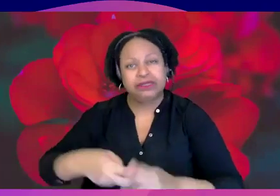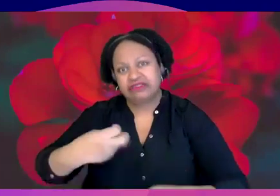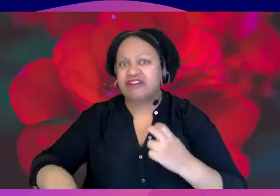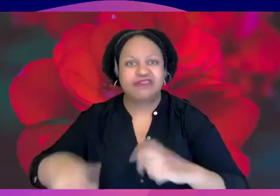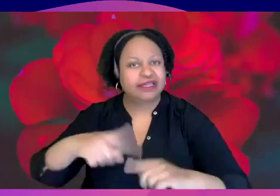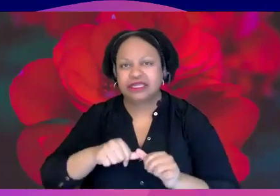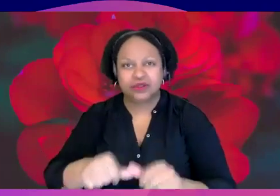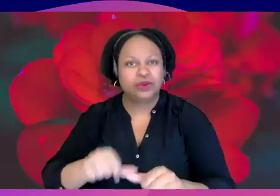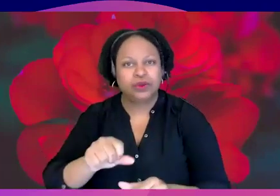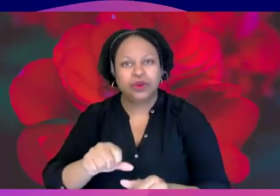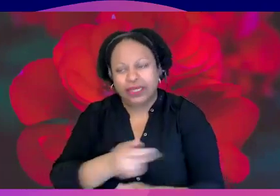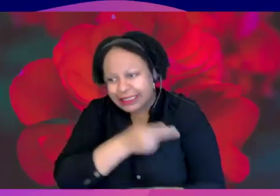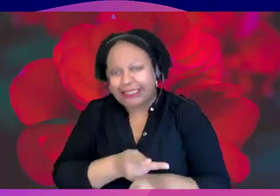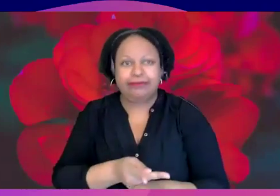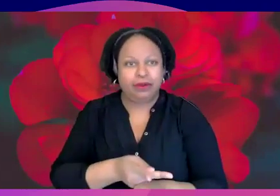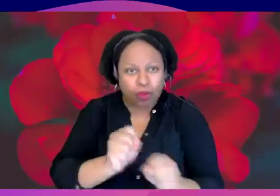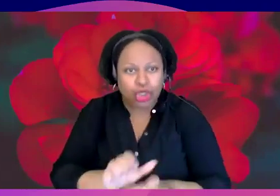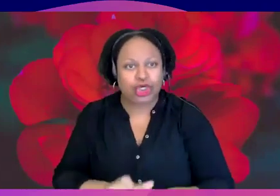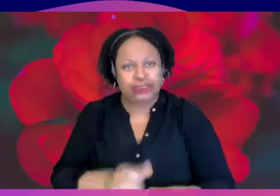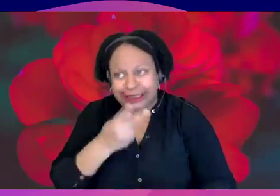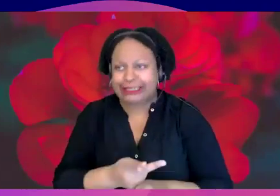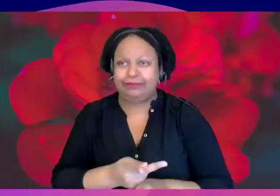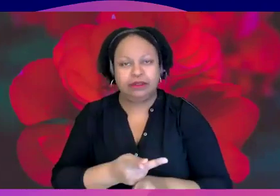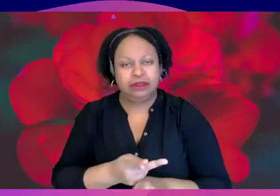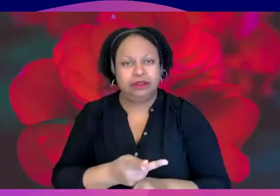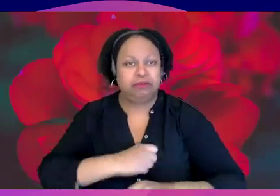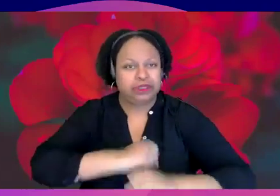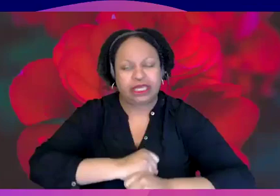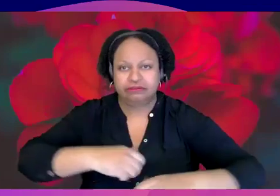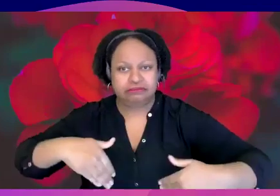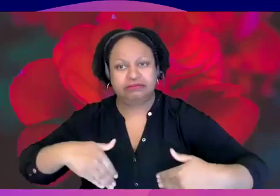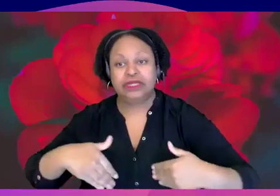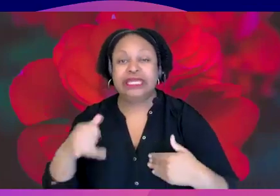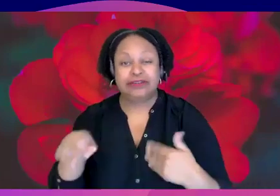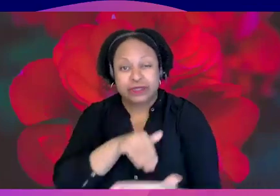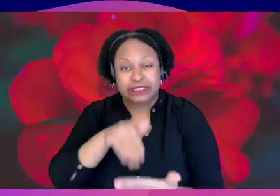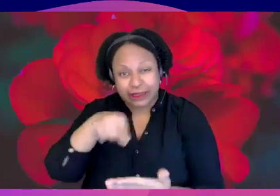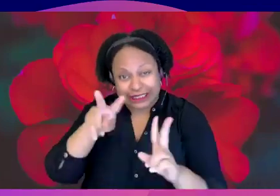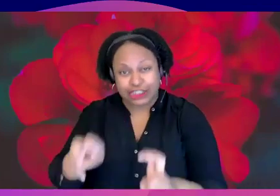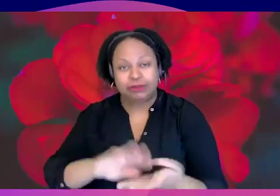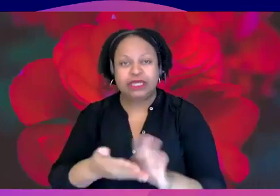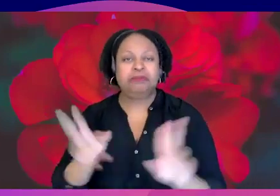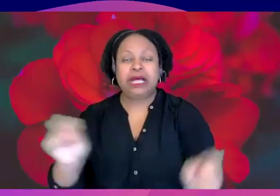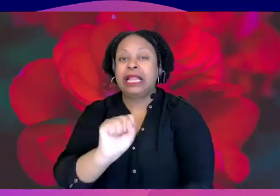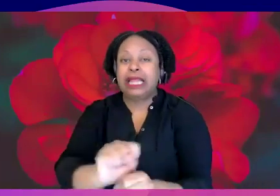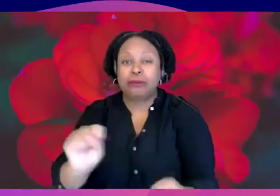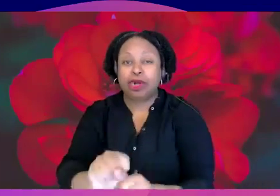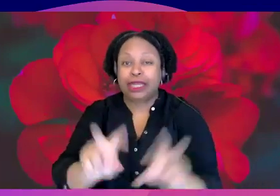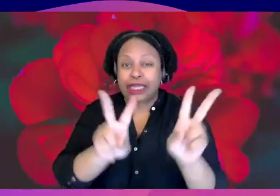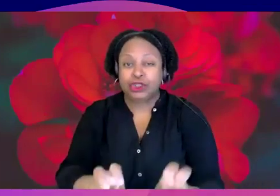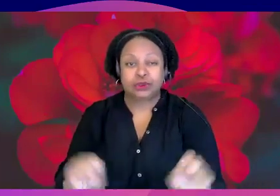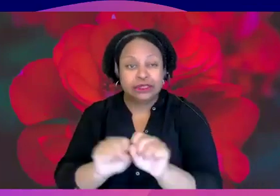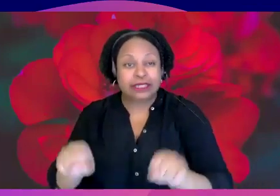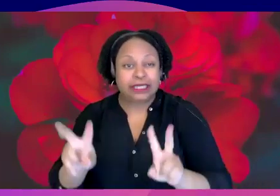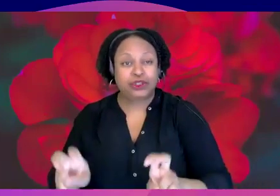to sustain and retain the workforce. So when we center this issue as a labor issue and a systemic issue due